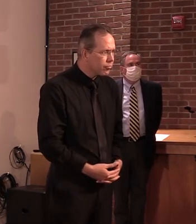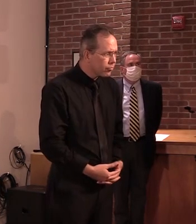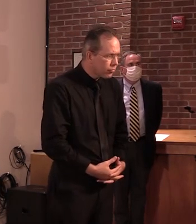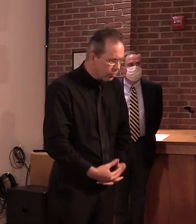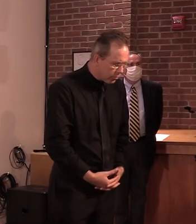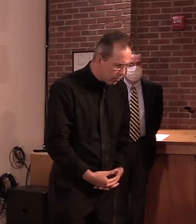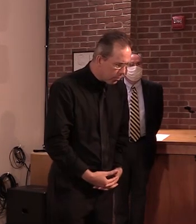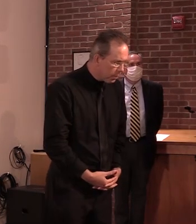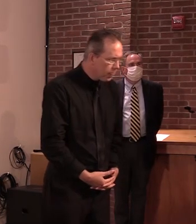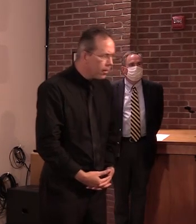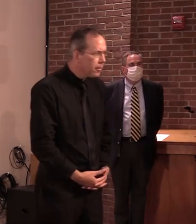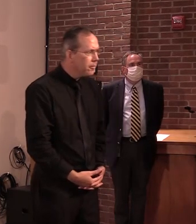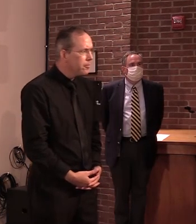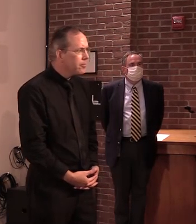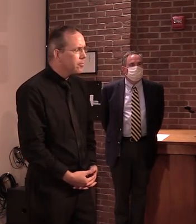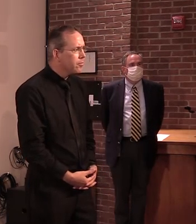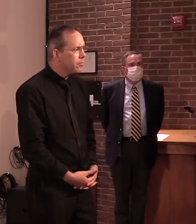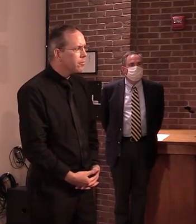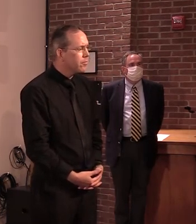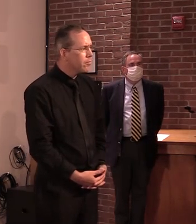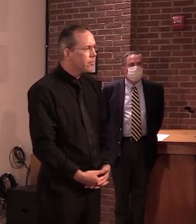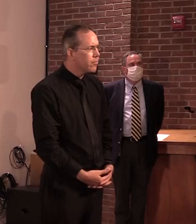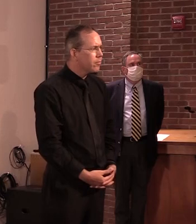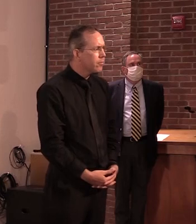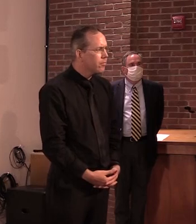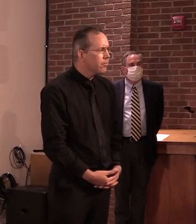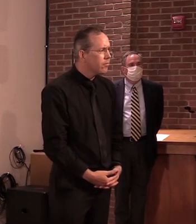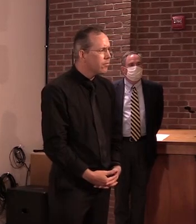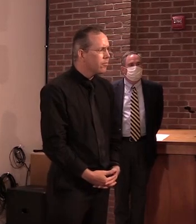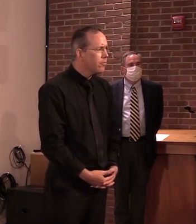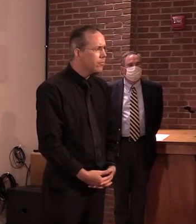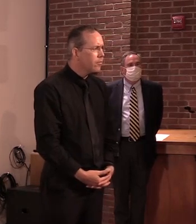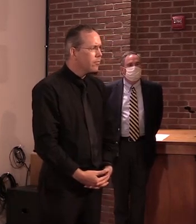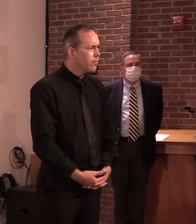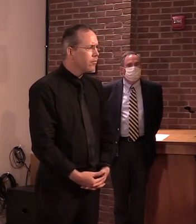Thank you. Quick one for the doctor and a quick one for the governor, if I may.